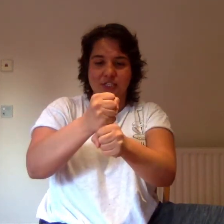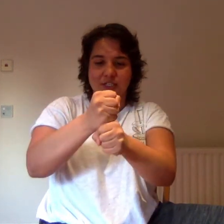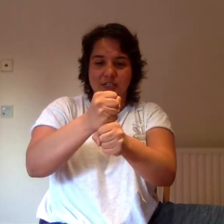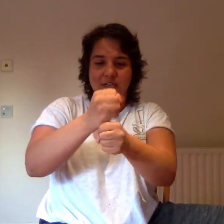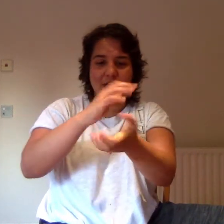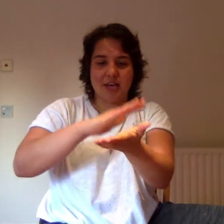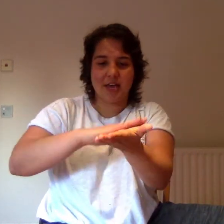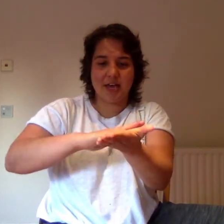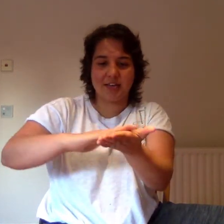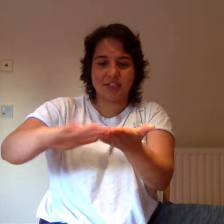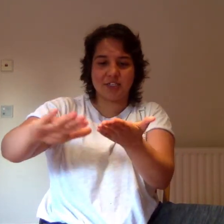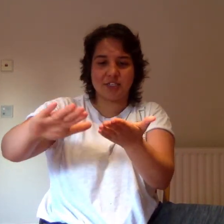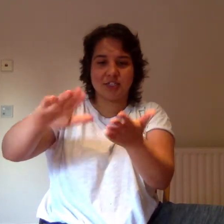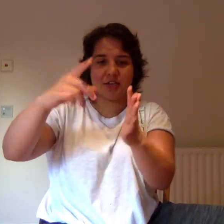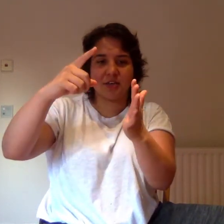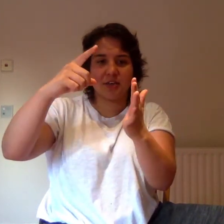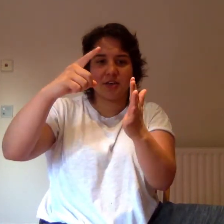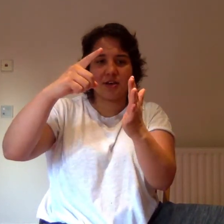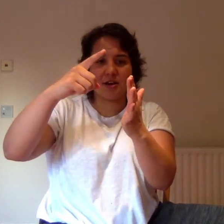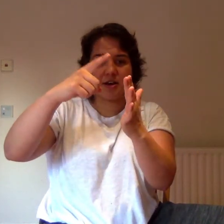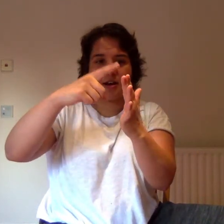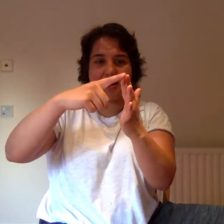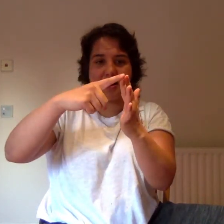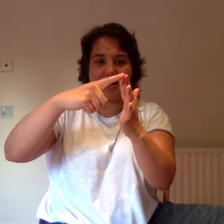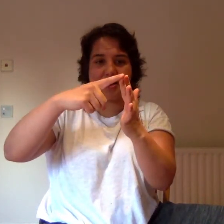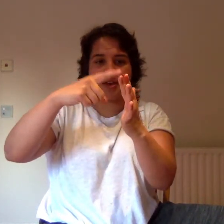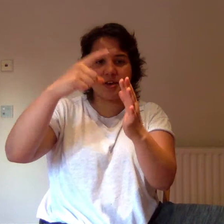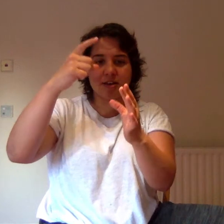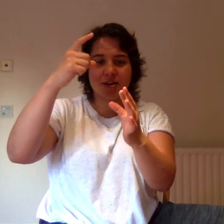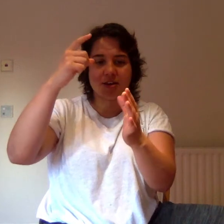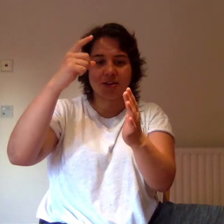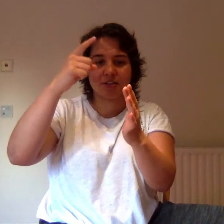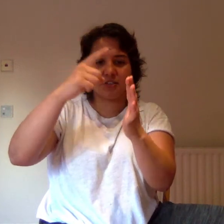G, H, I,